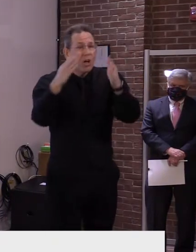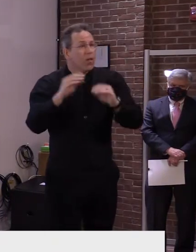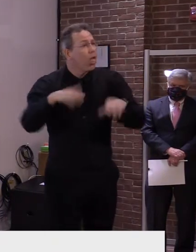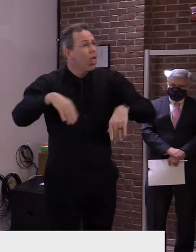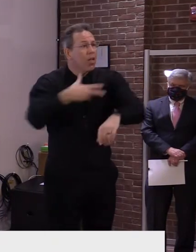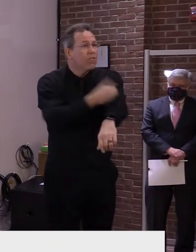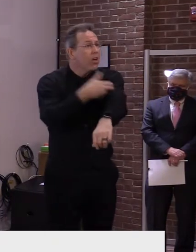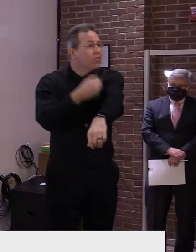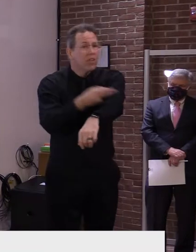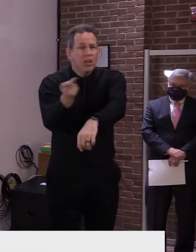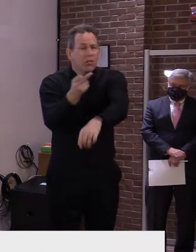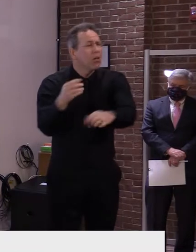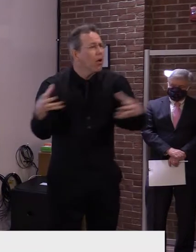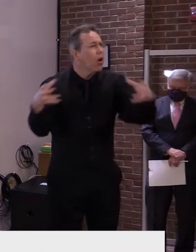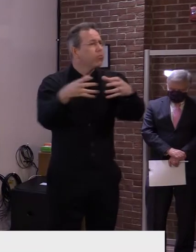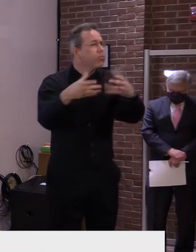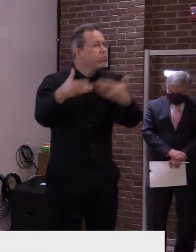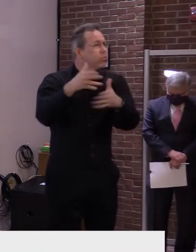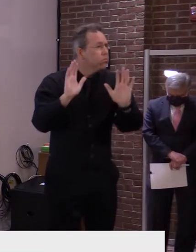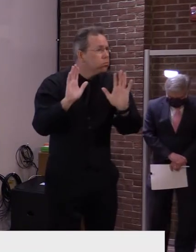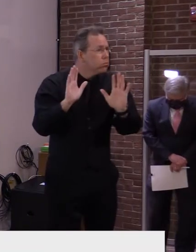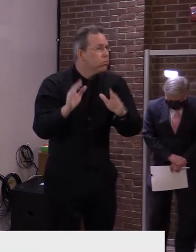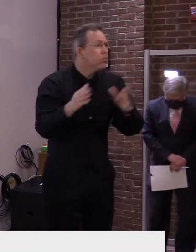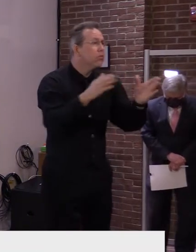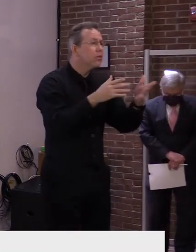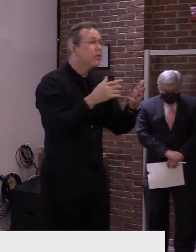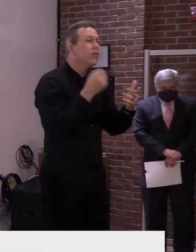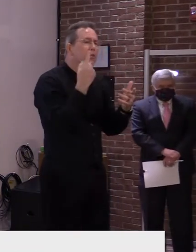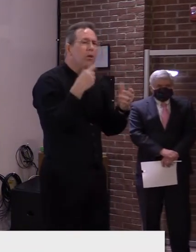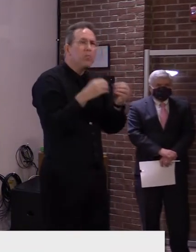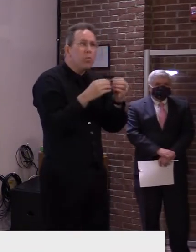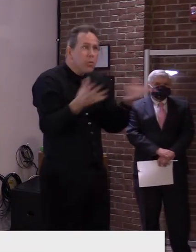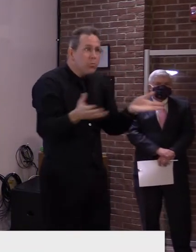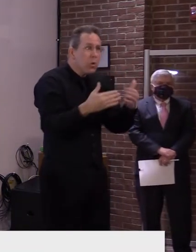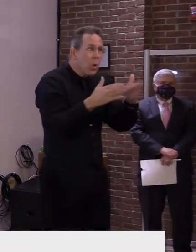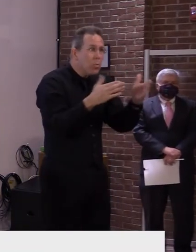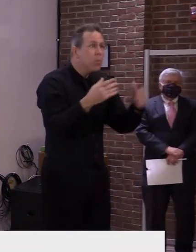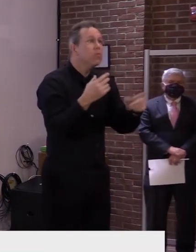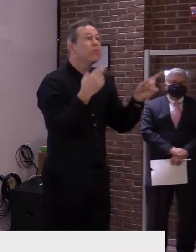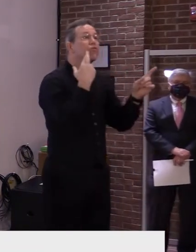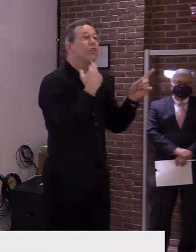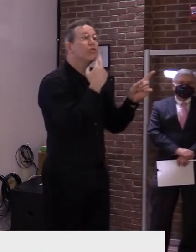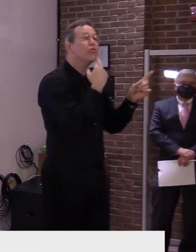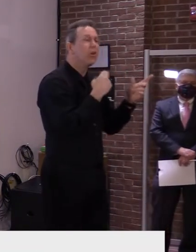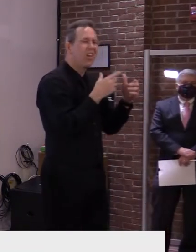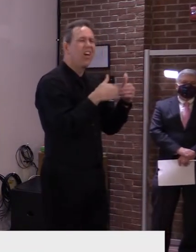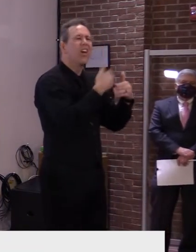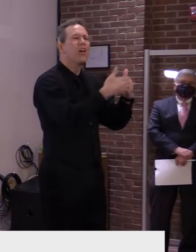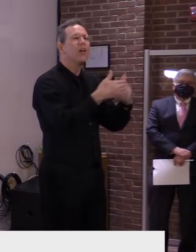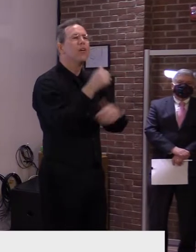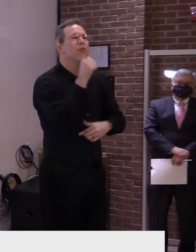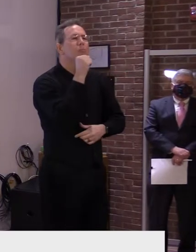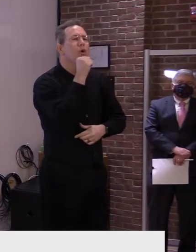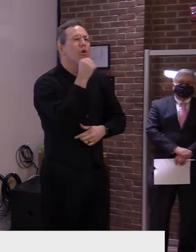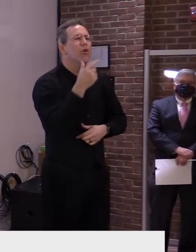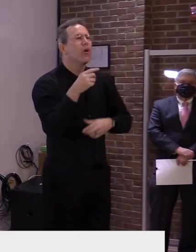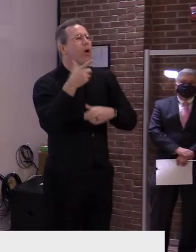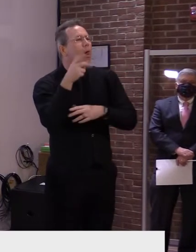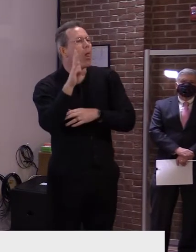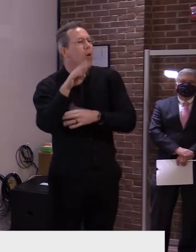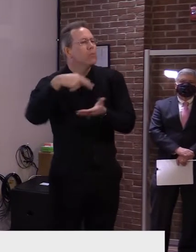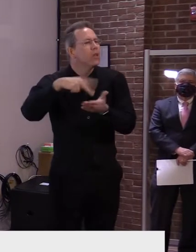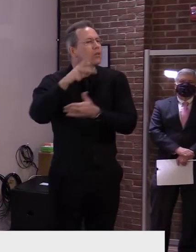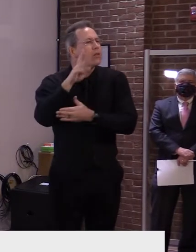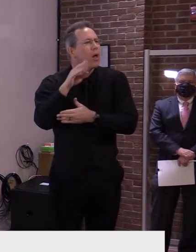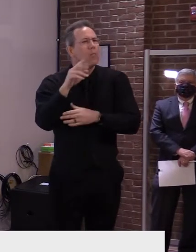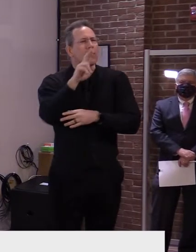for 6 people per table. And effective Wednesday, March 24th, bars and